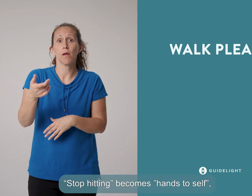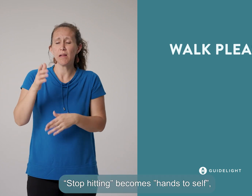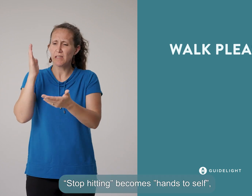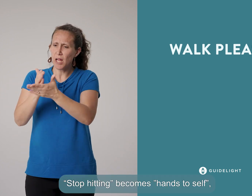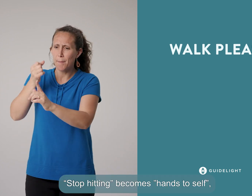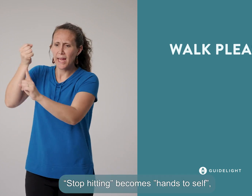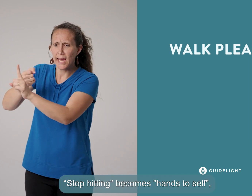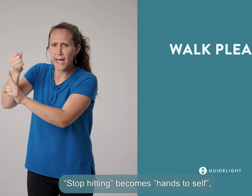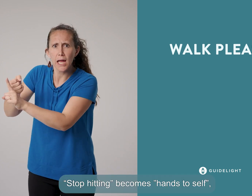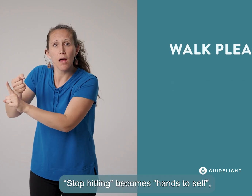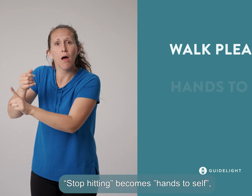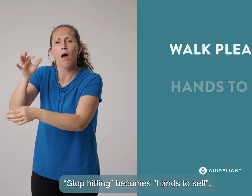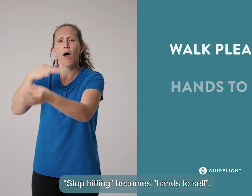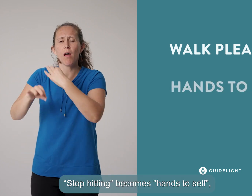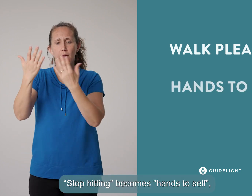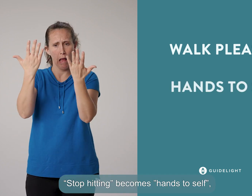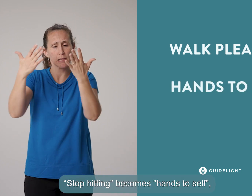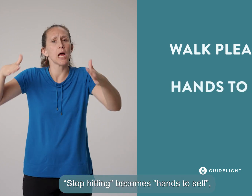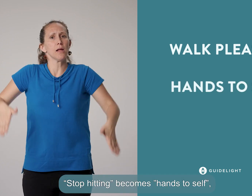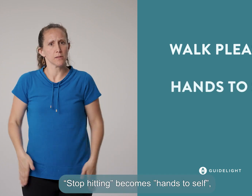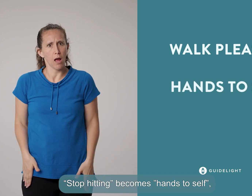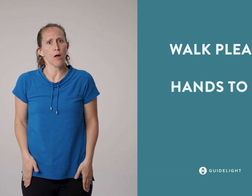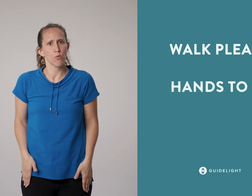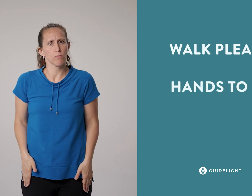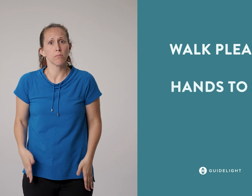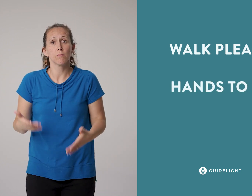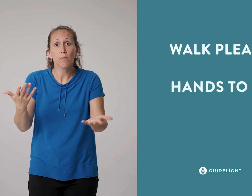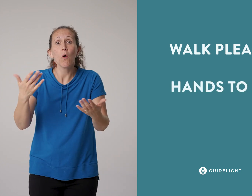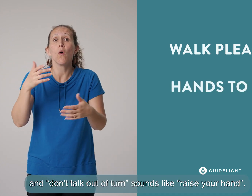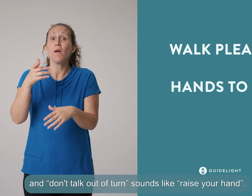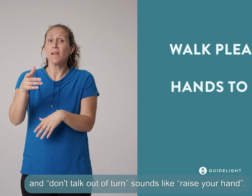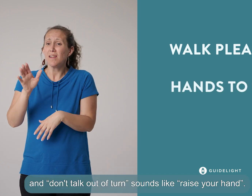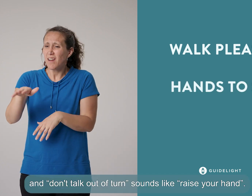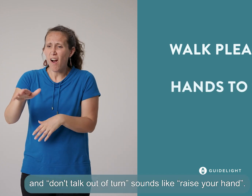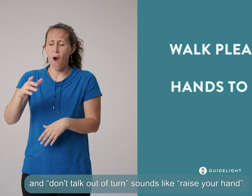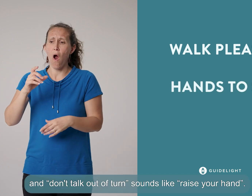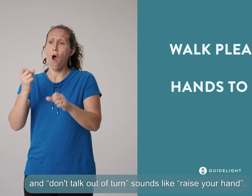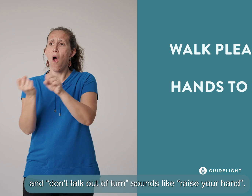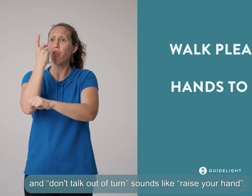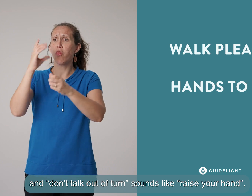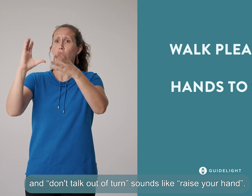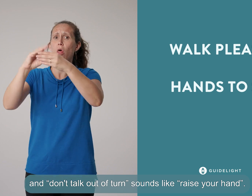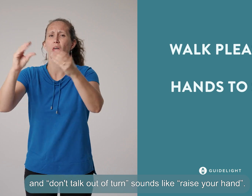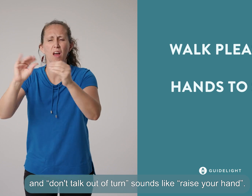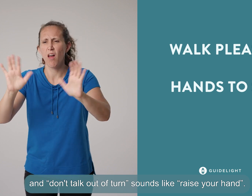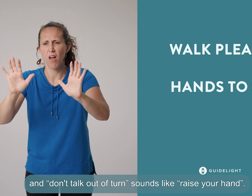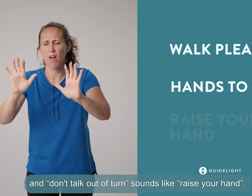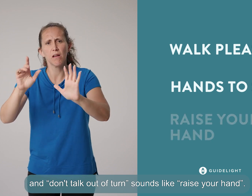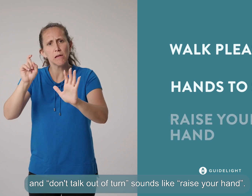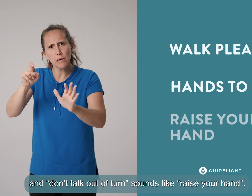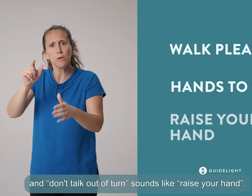Stop hitting becomes hands to self. And don't talk out of turn sounds like raise your hand.